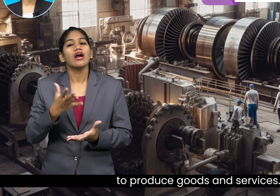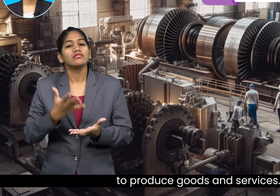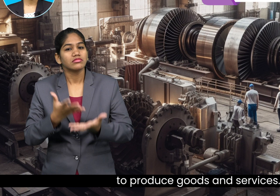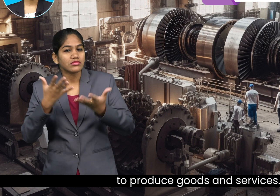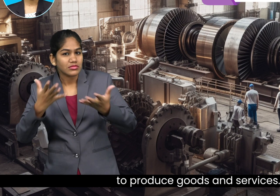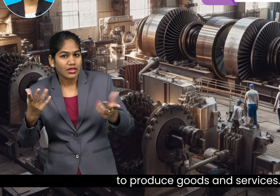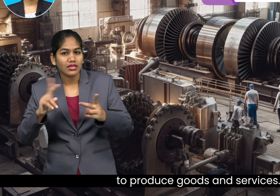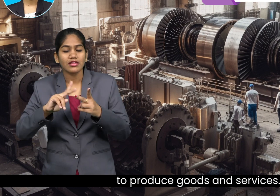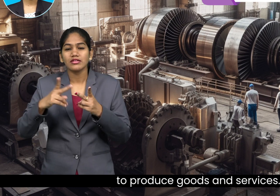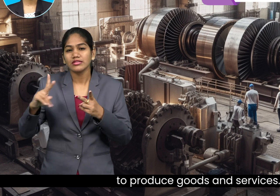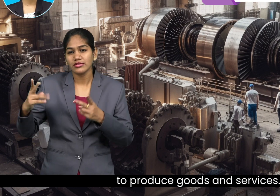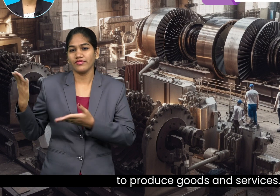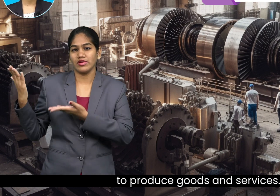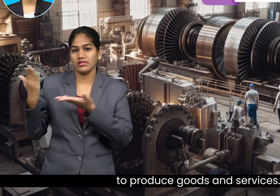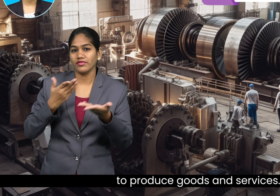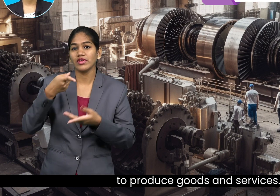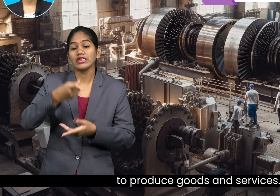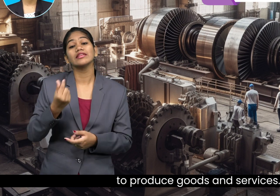services.